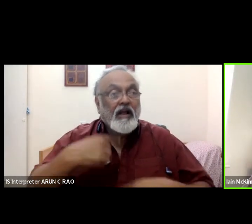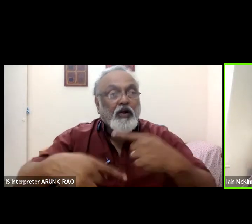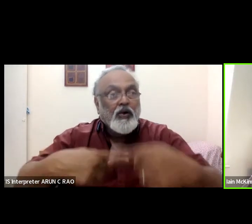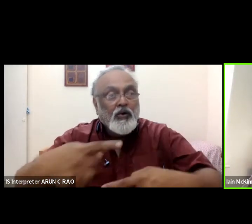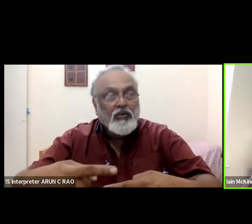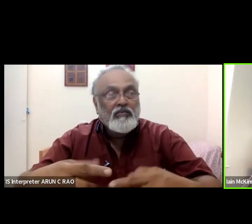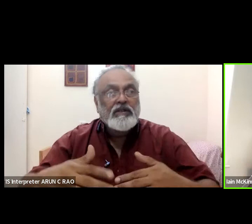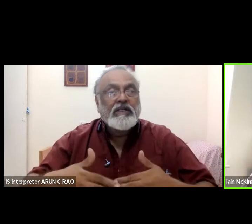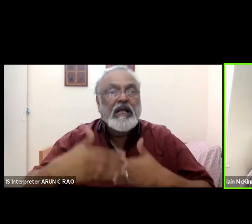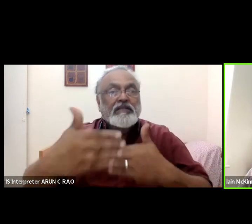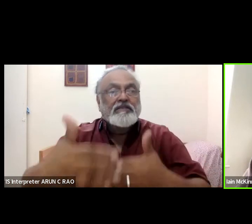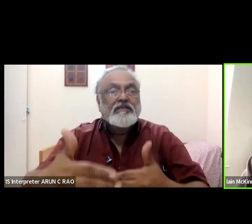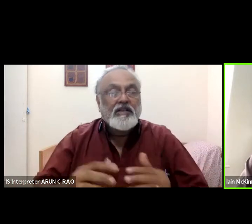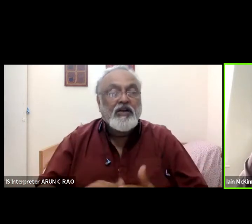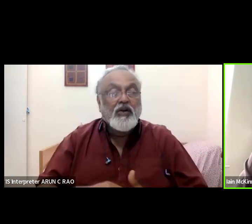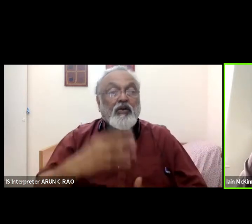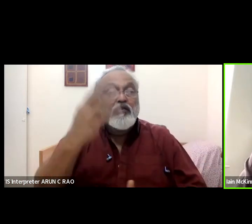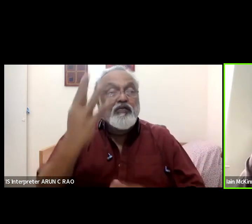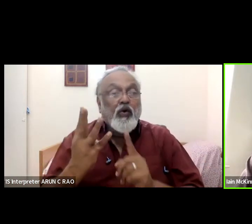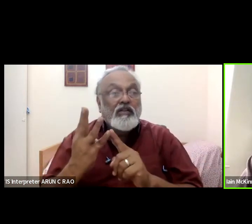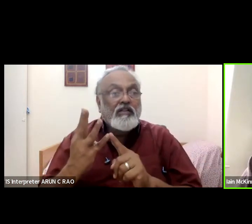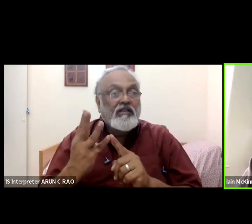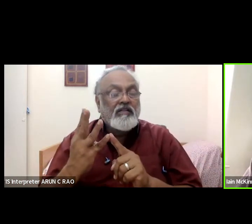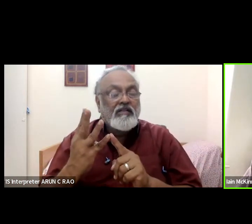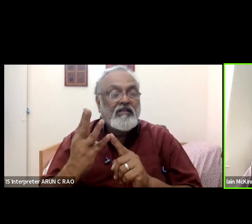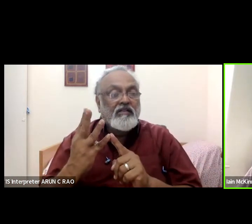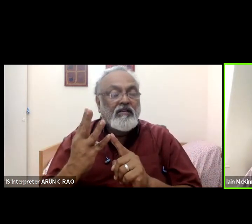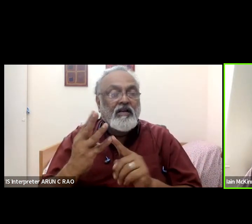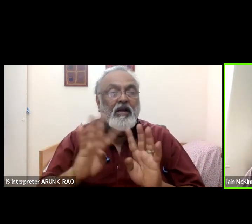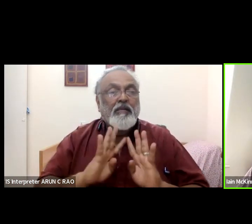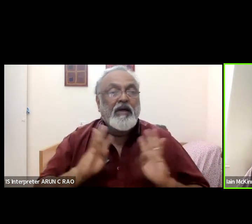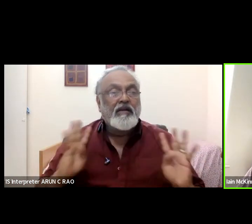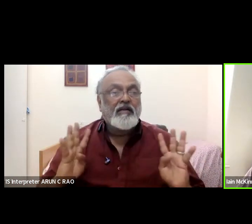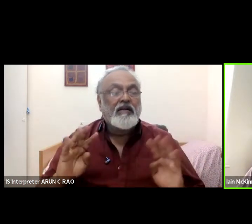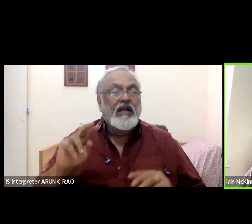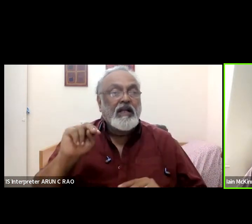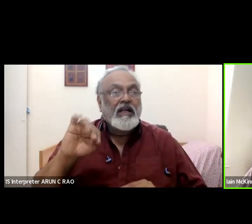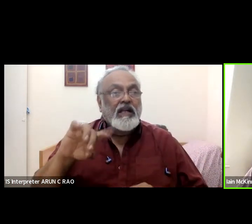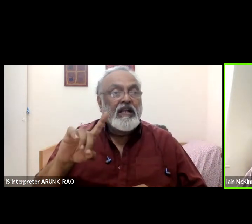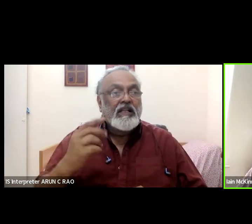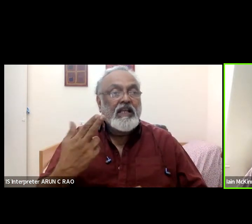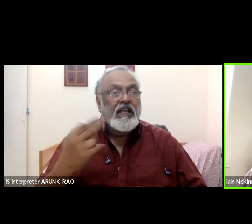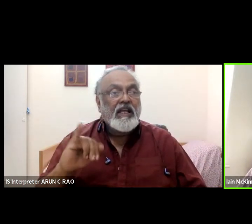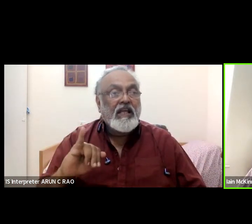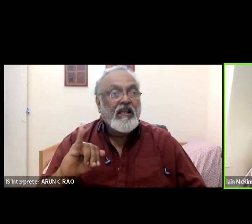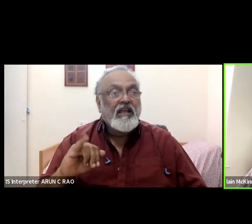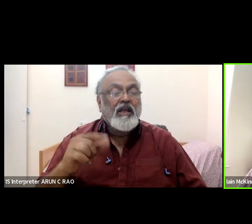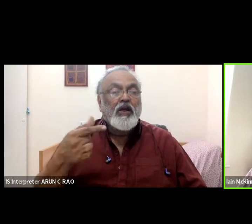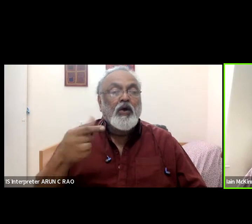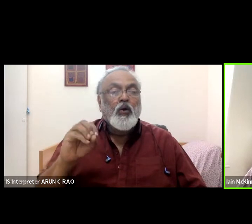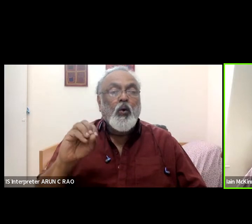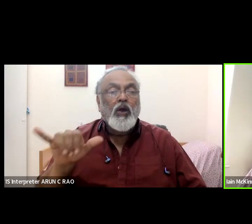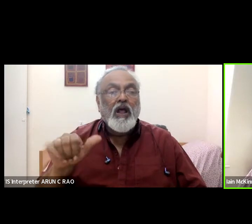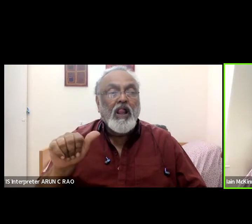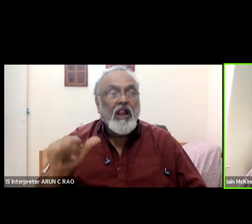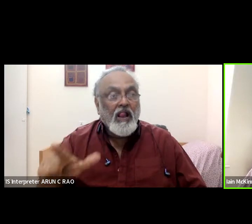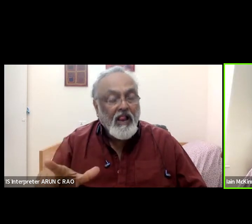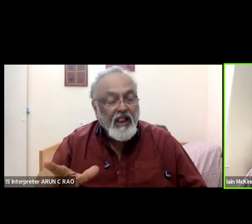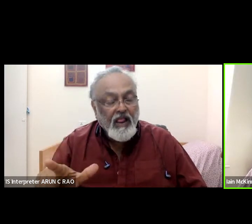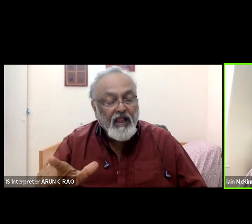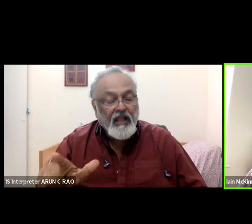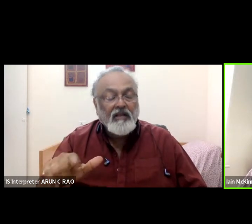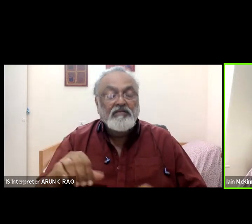fourth and final panelist. I'd like to introduce Ms. Nidhi Goyal, who is the founder and executive